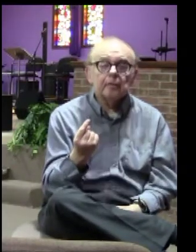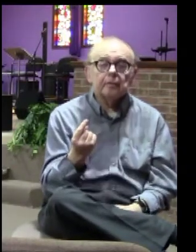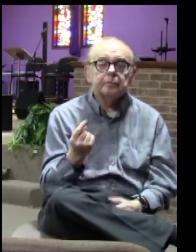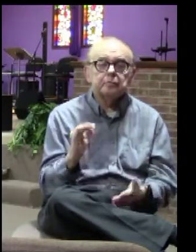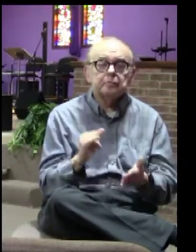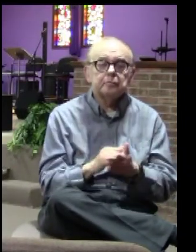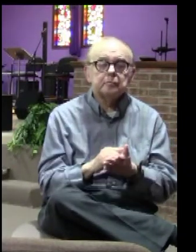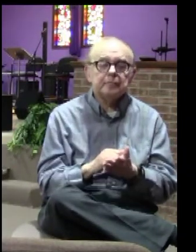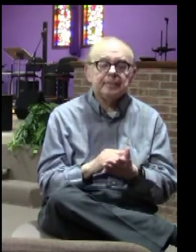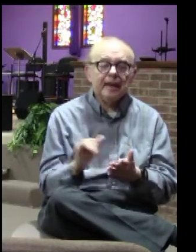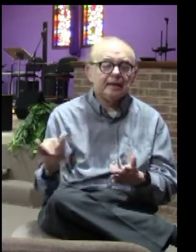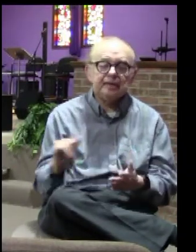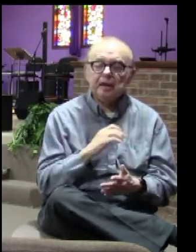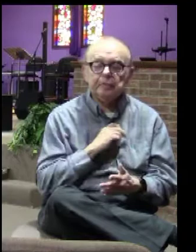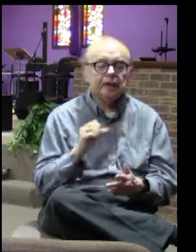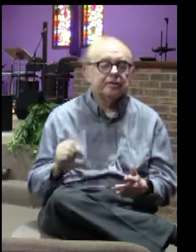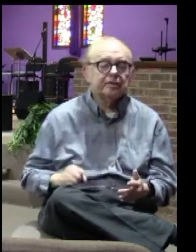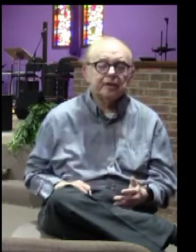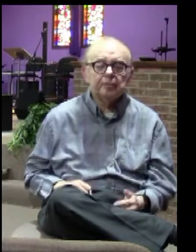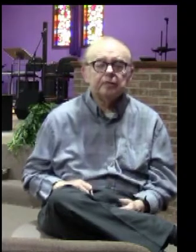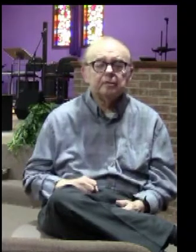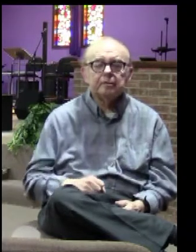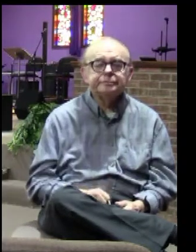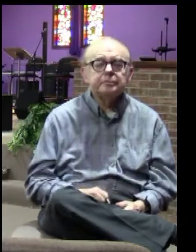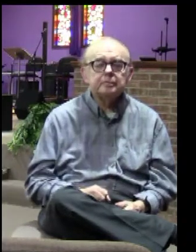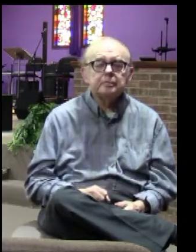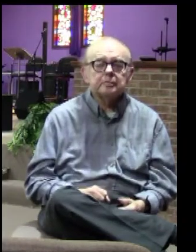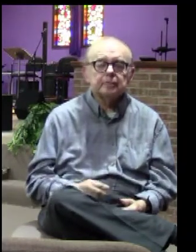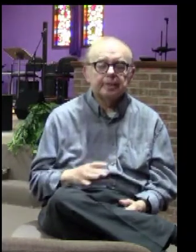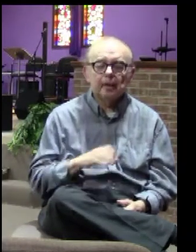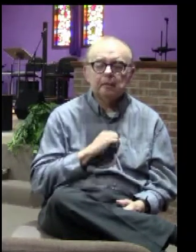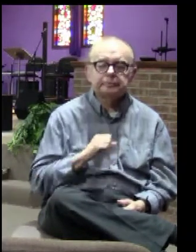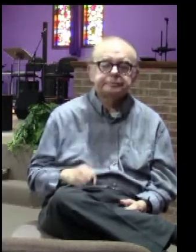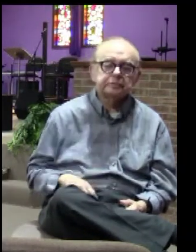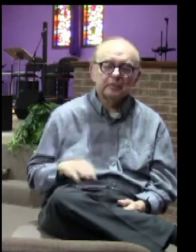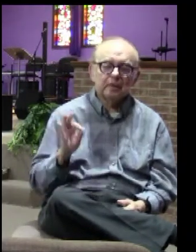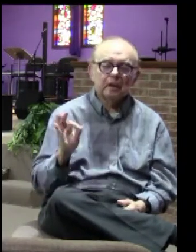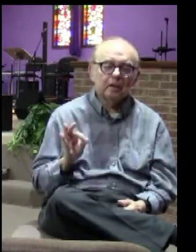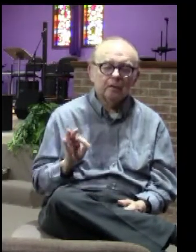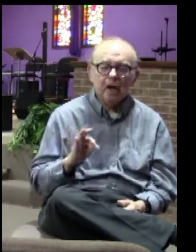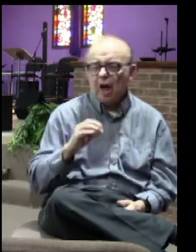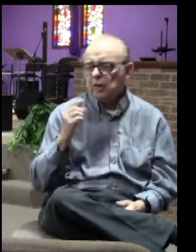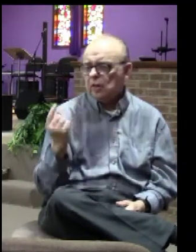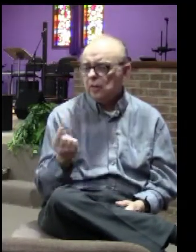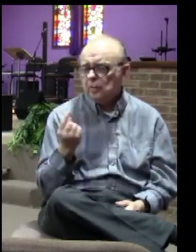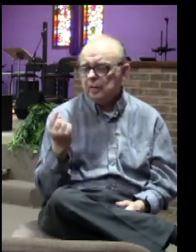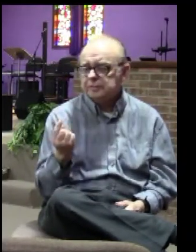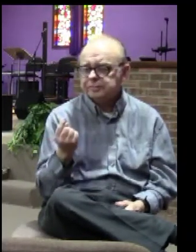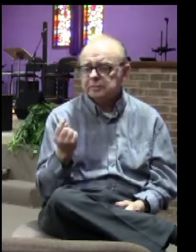And this is where Samson finds himself. He finds himself by himself.